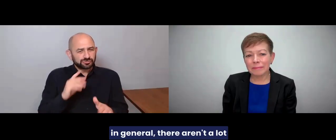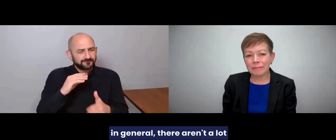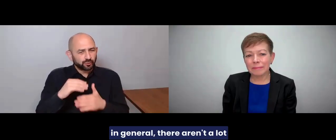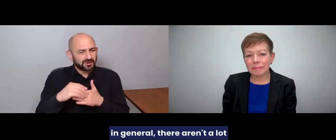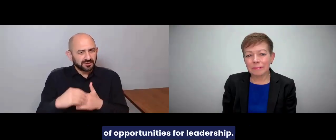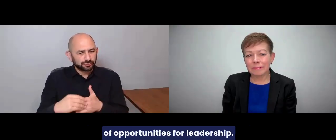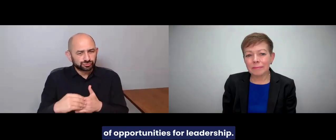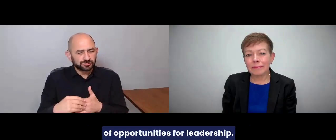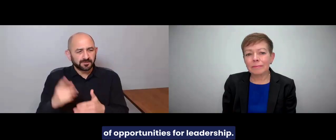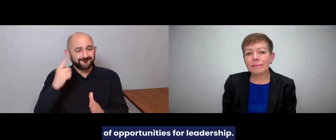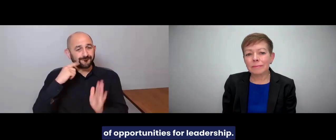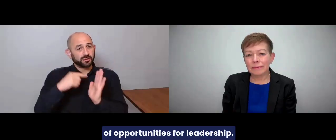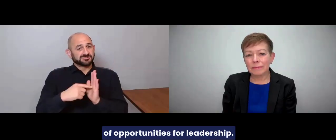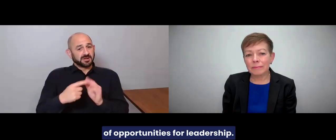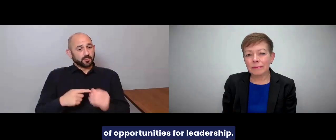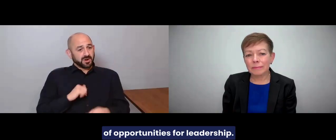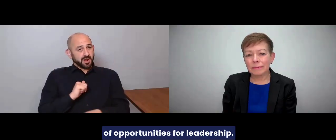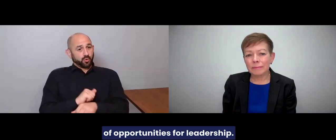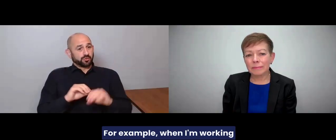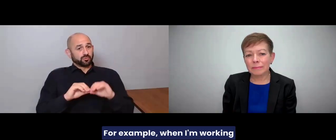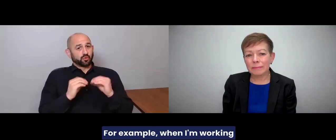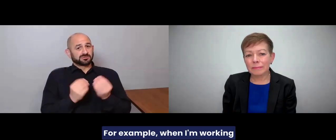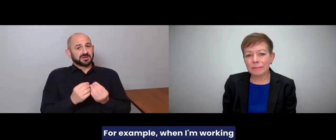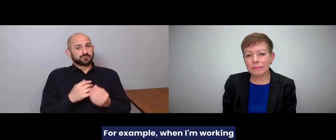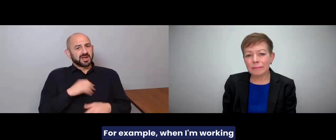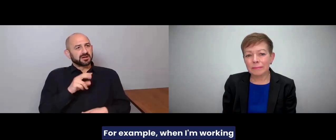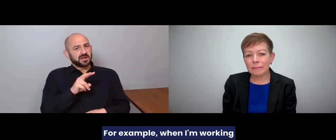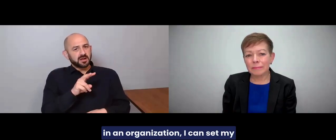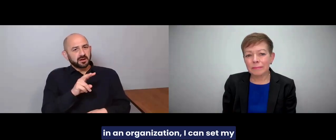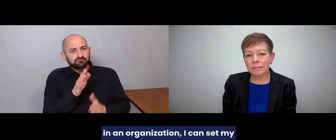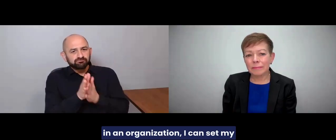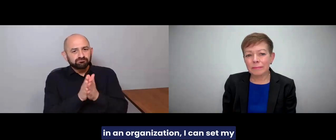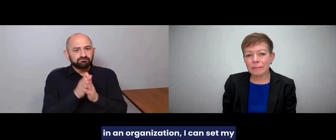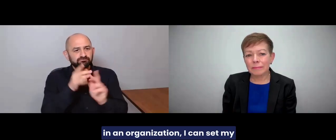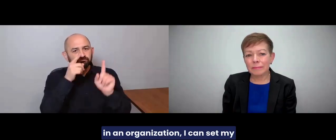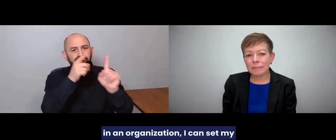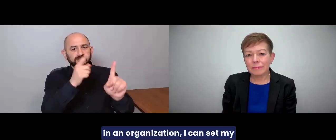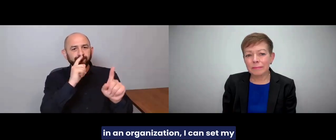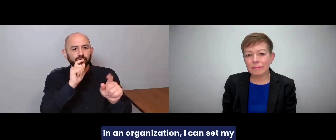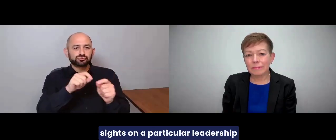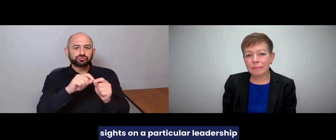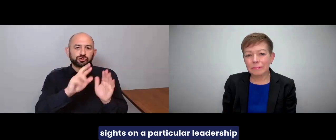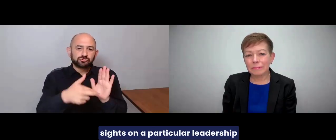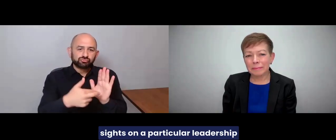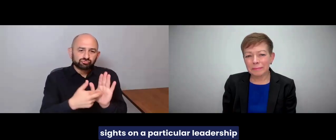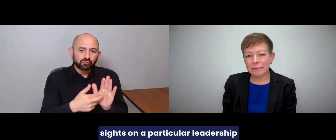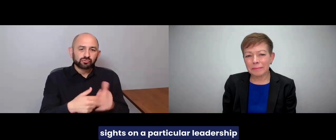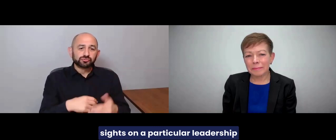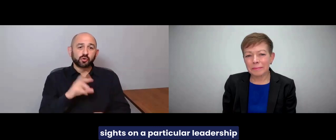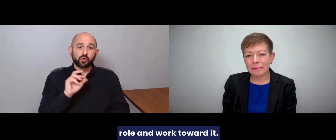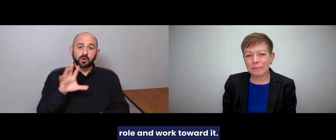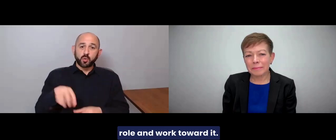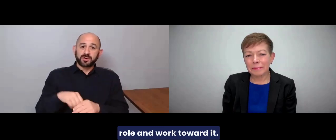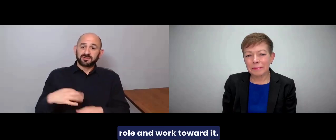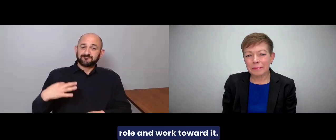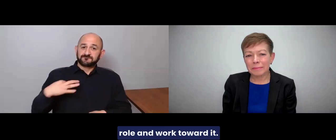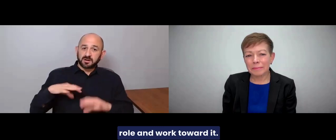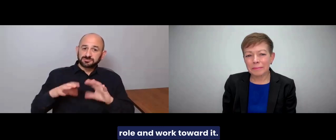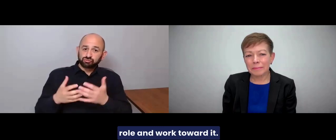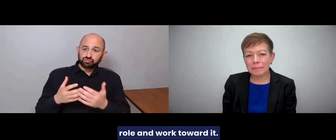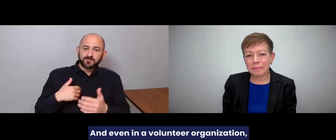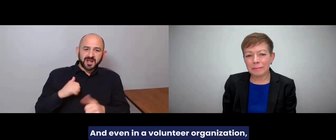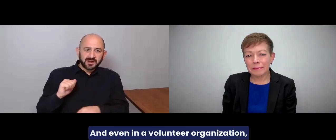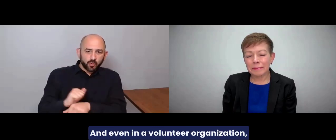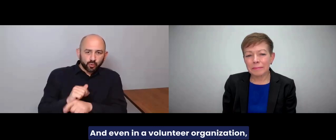general, there aren't a lot of opportunities for leadership. For example, when I'm working in an organization, I can set my sights on a particular leadership role and work toward